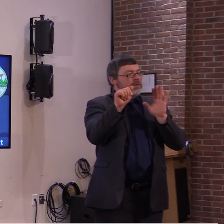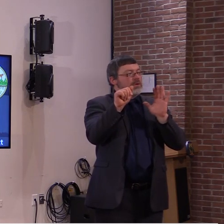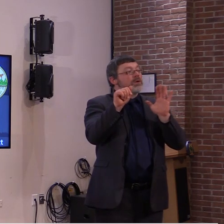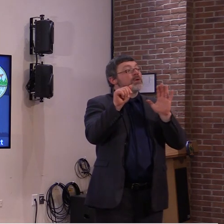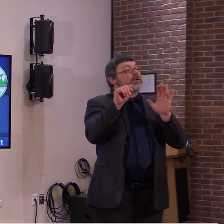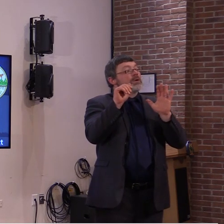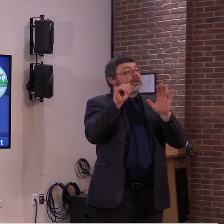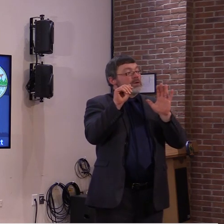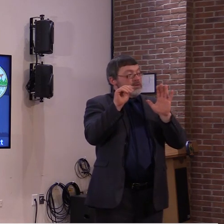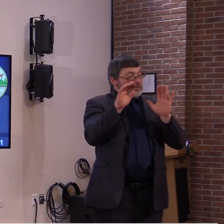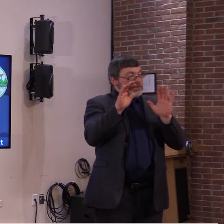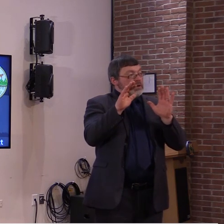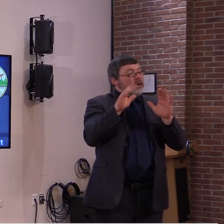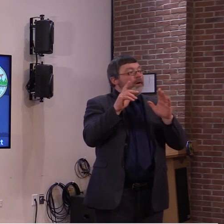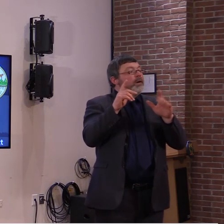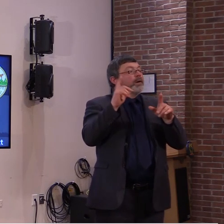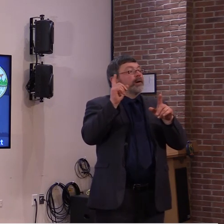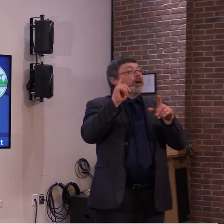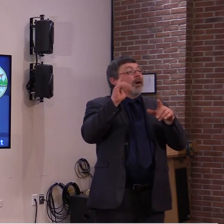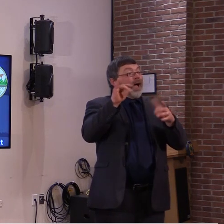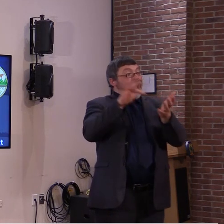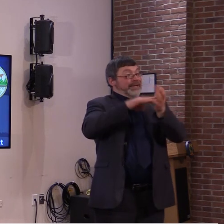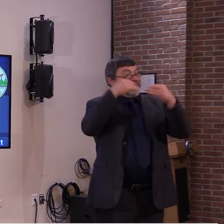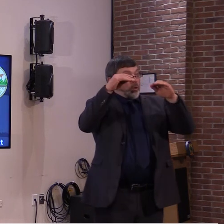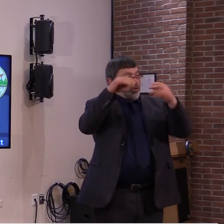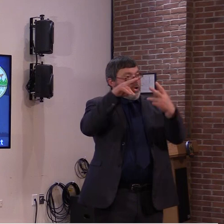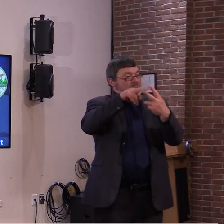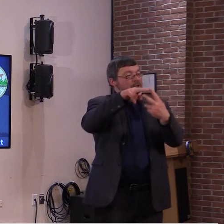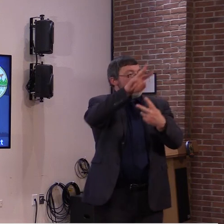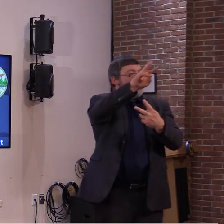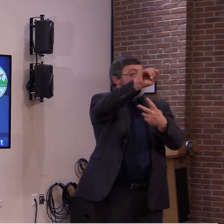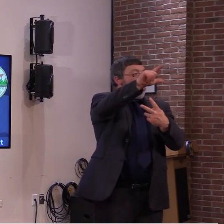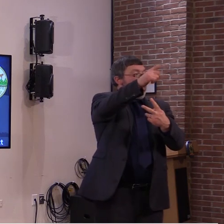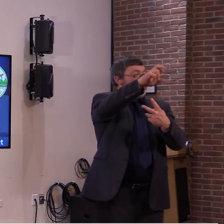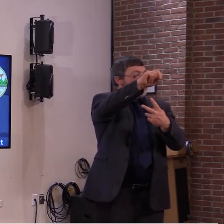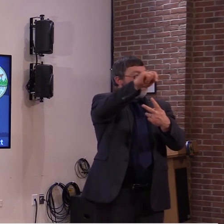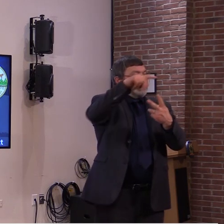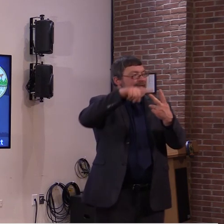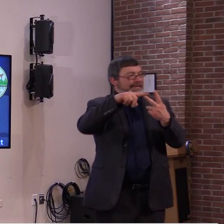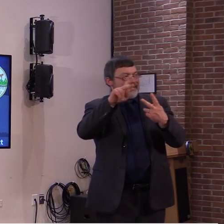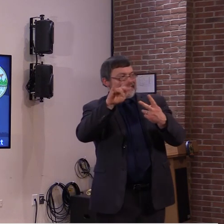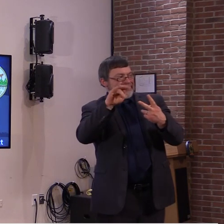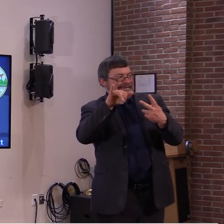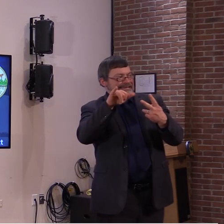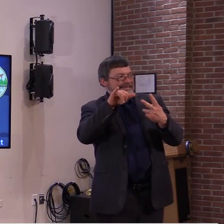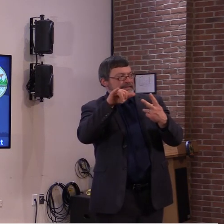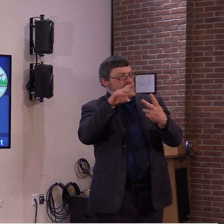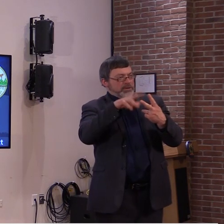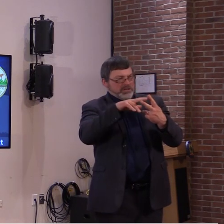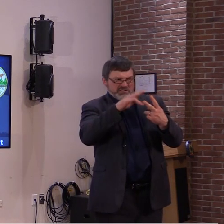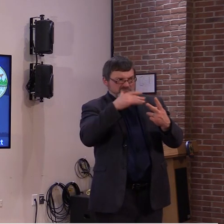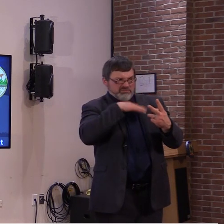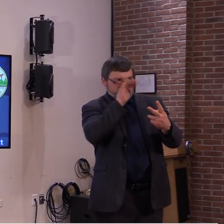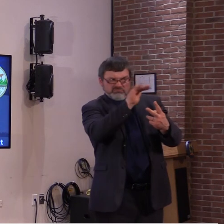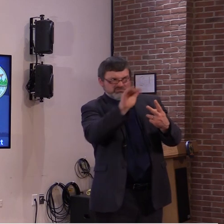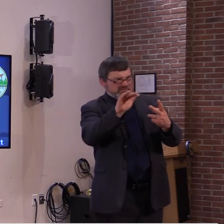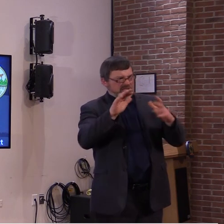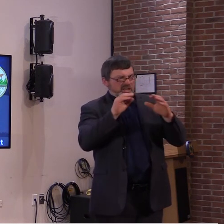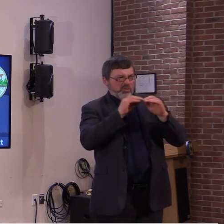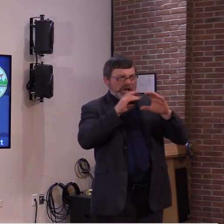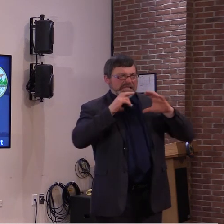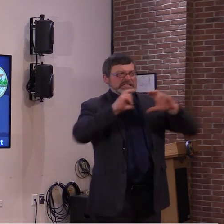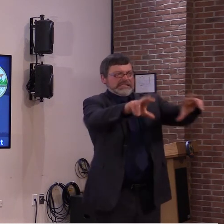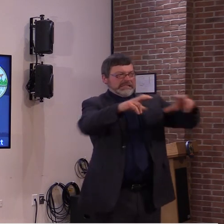receptive to increasing the rate in vaccinations. Is that right? They've been extremely